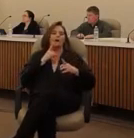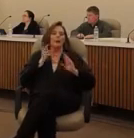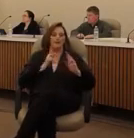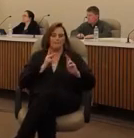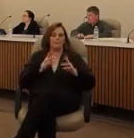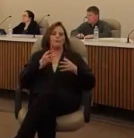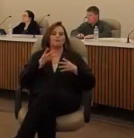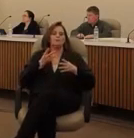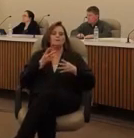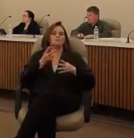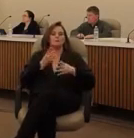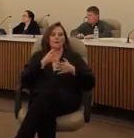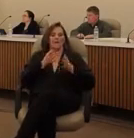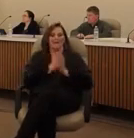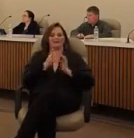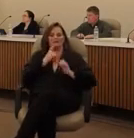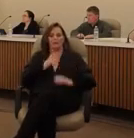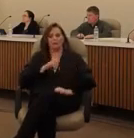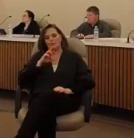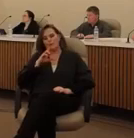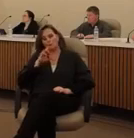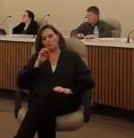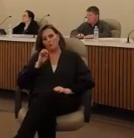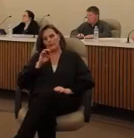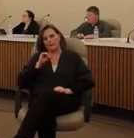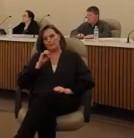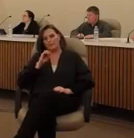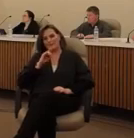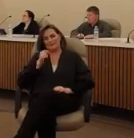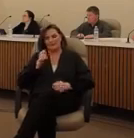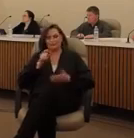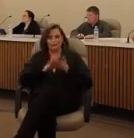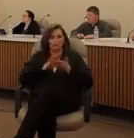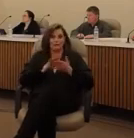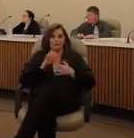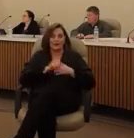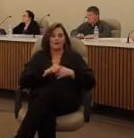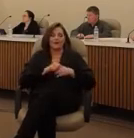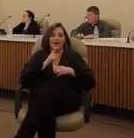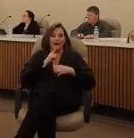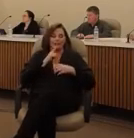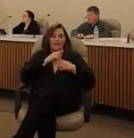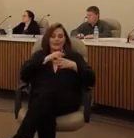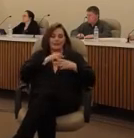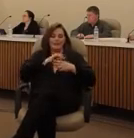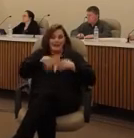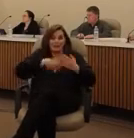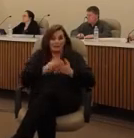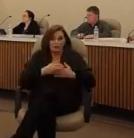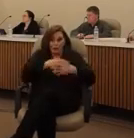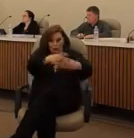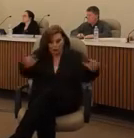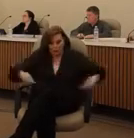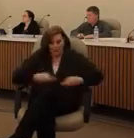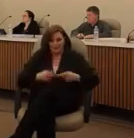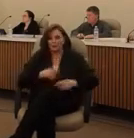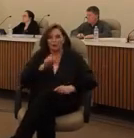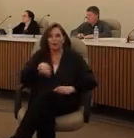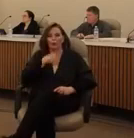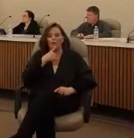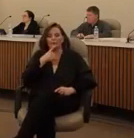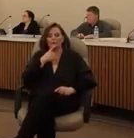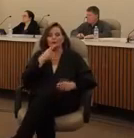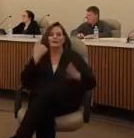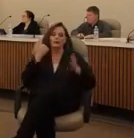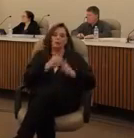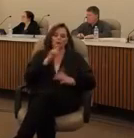if there was going to be remediation on the entire site or only where the tanks were. Suggestions were that they dumped oil in the back or